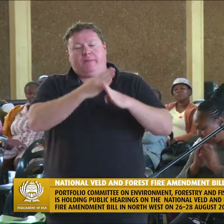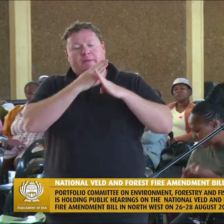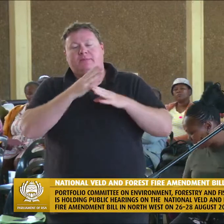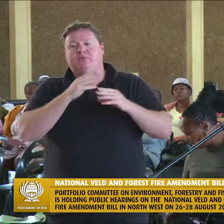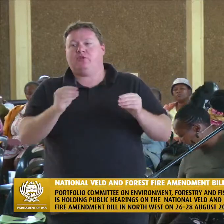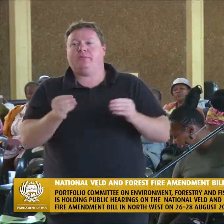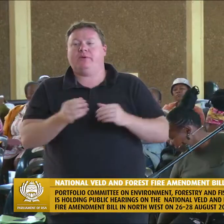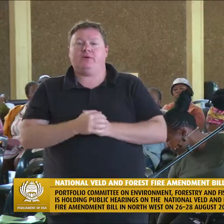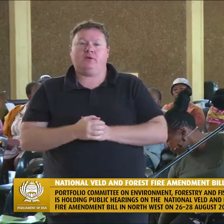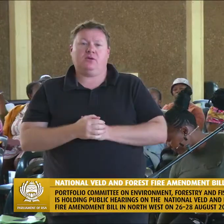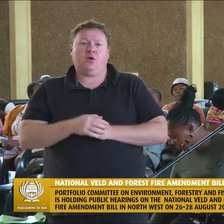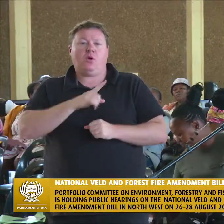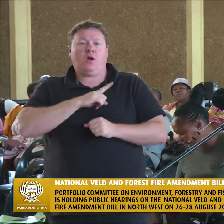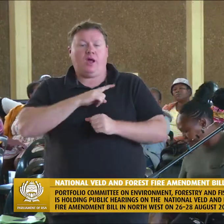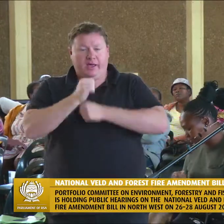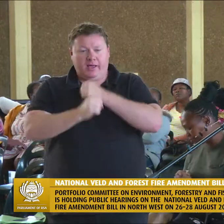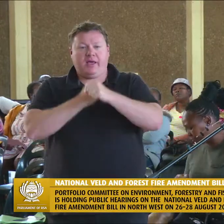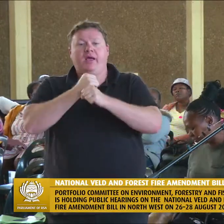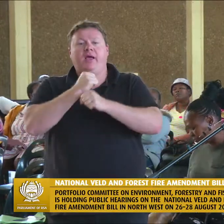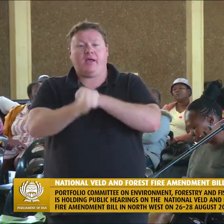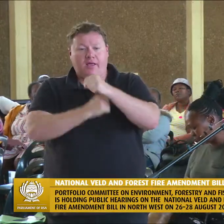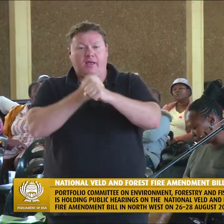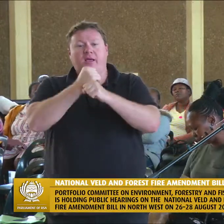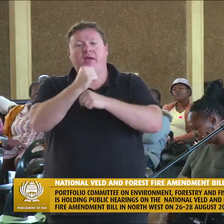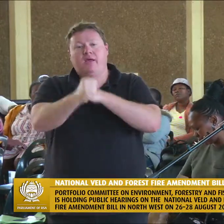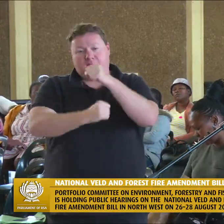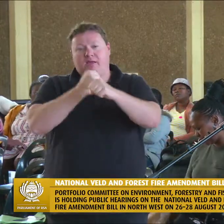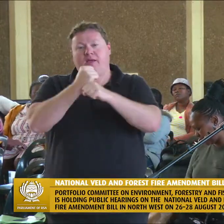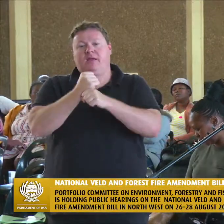such that yearly we must get